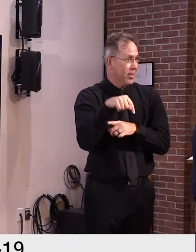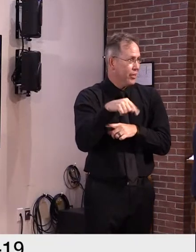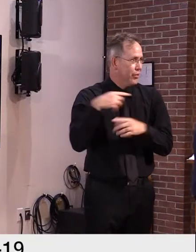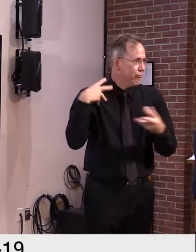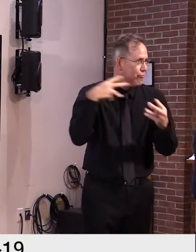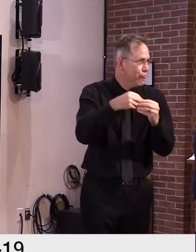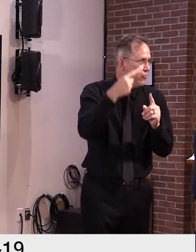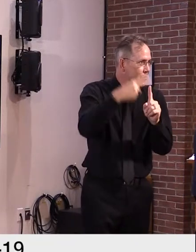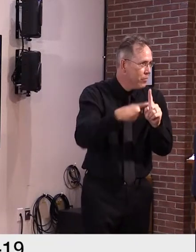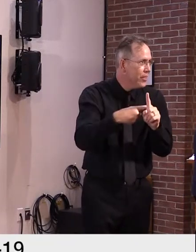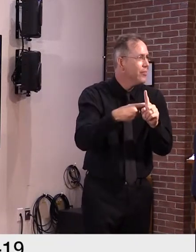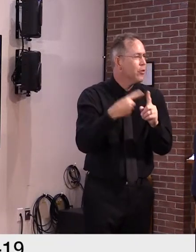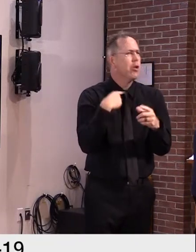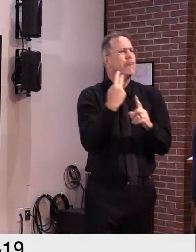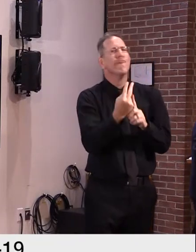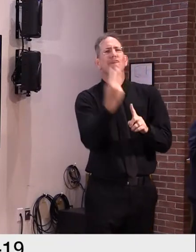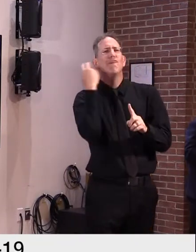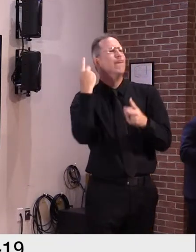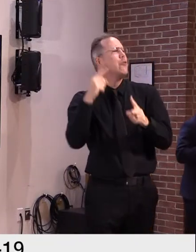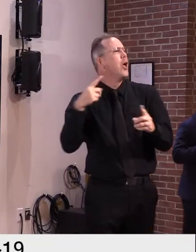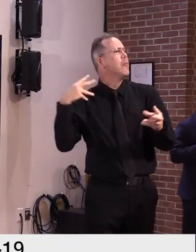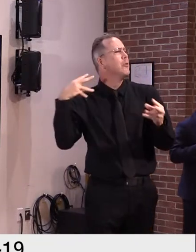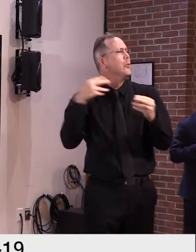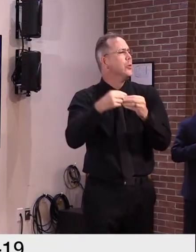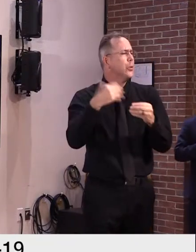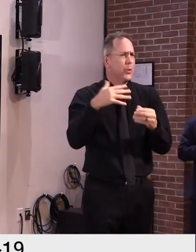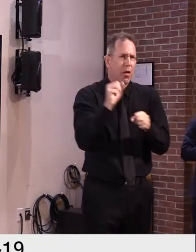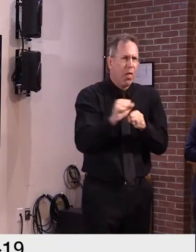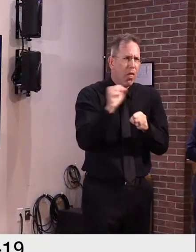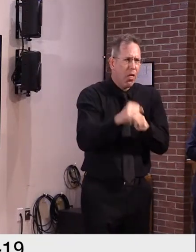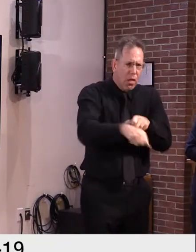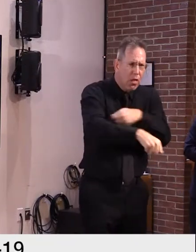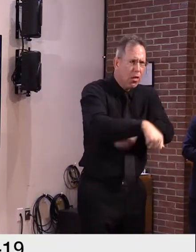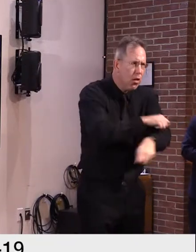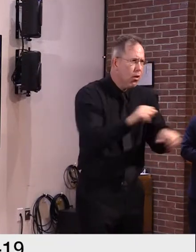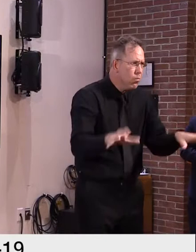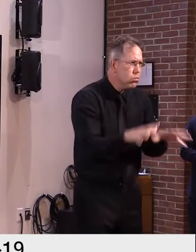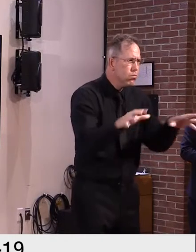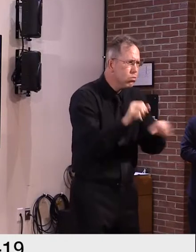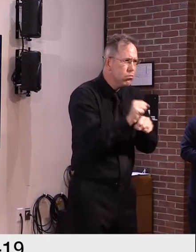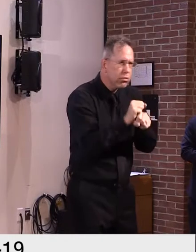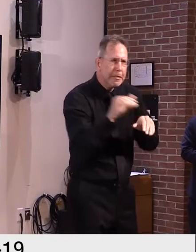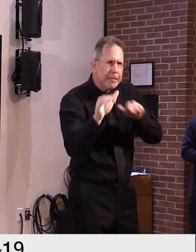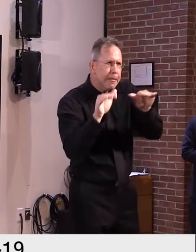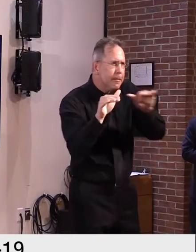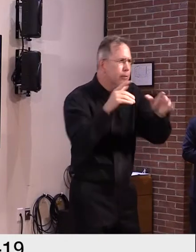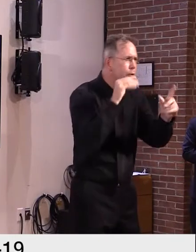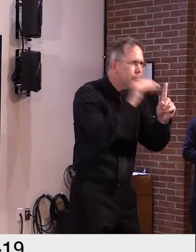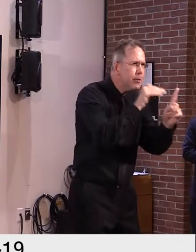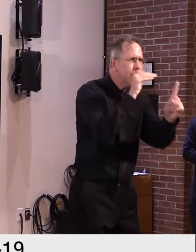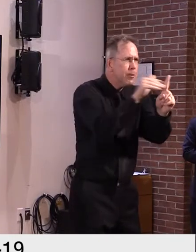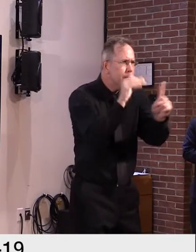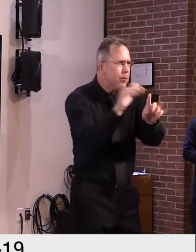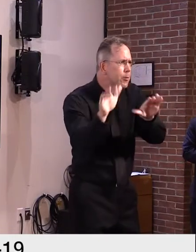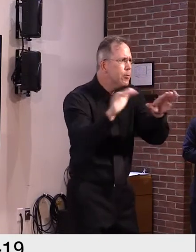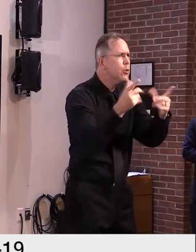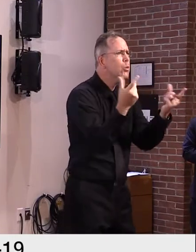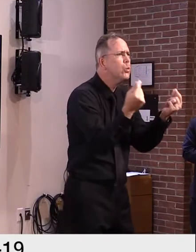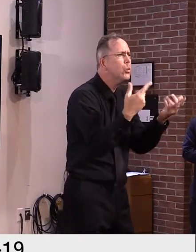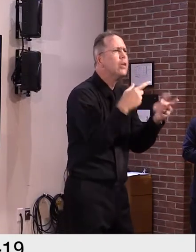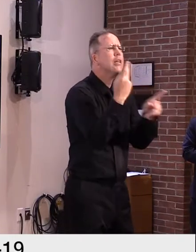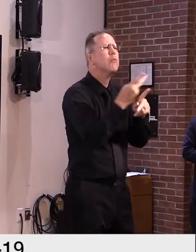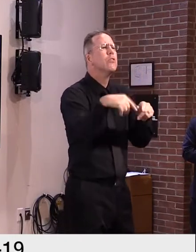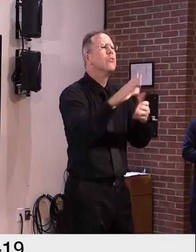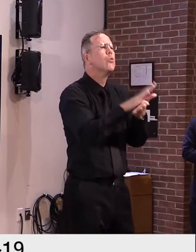school possible, as well remind folks of what we must do to keep our schools open in order to have in-person learning